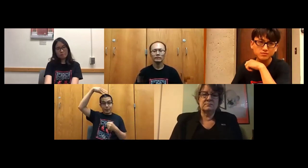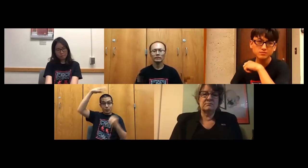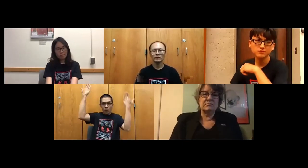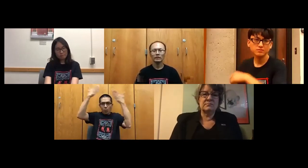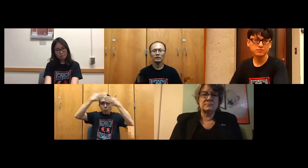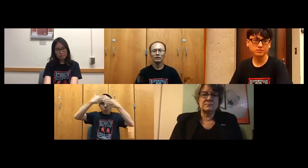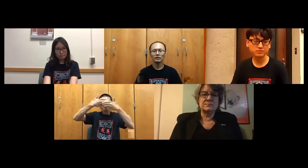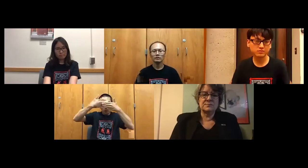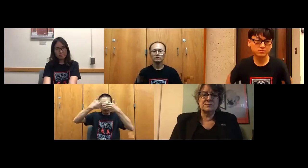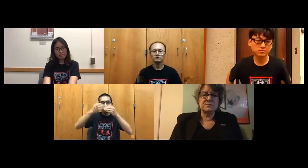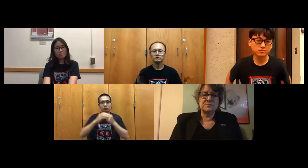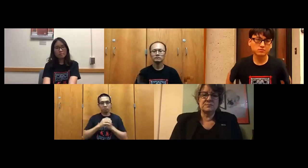that the lighting is appropriate.